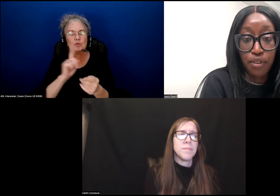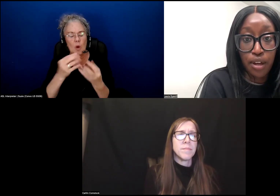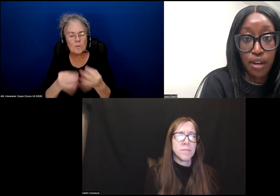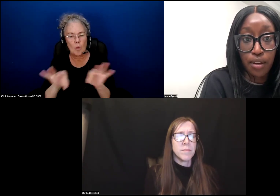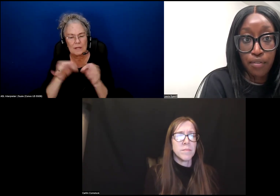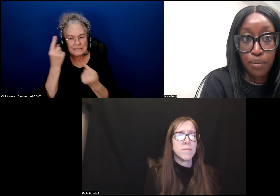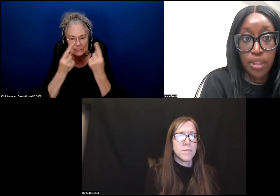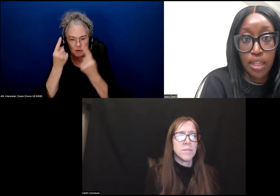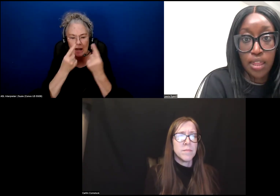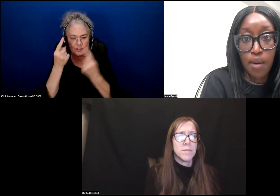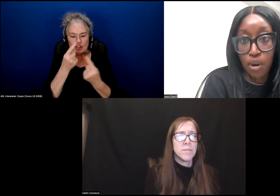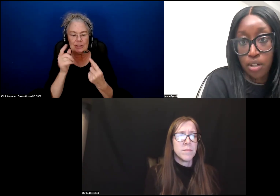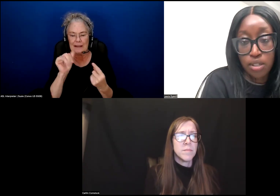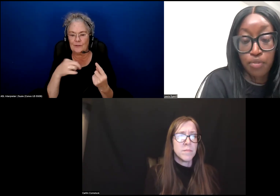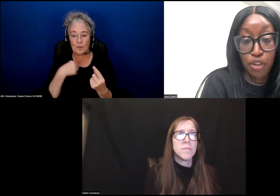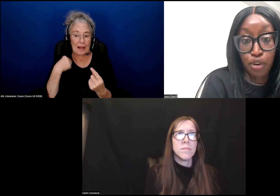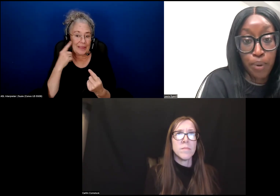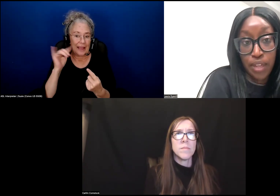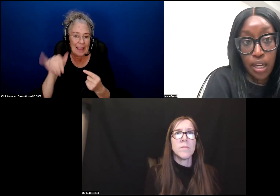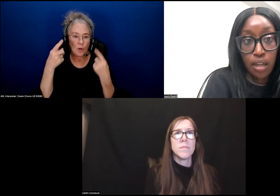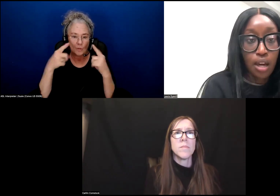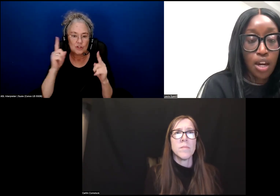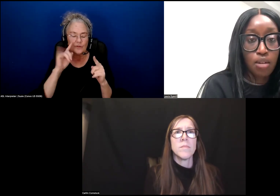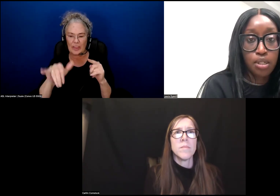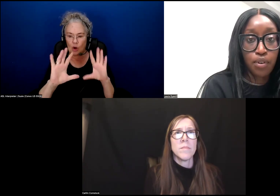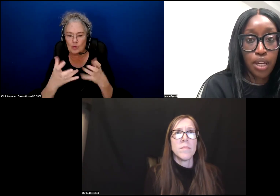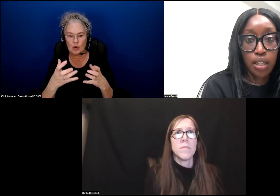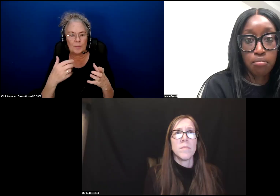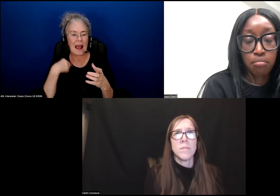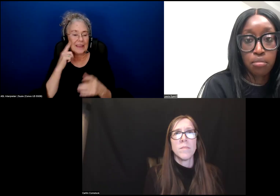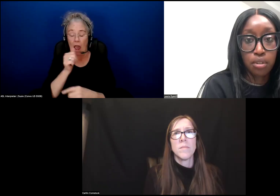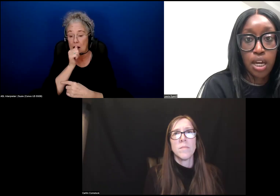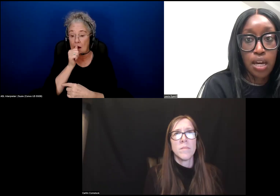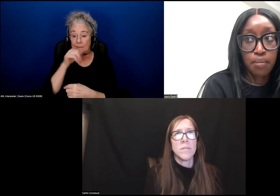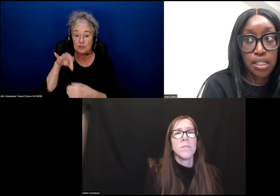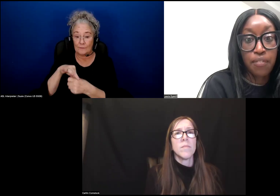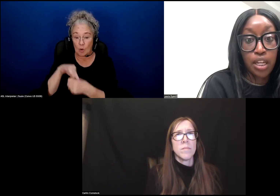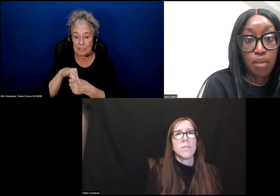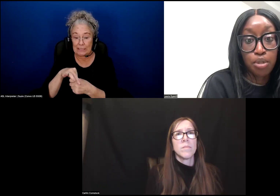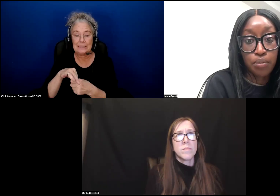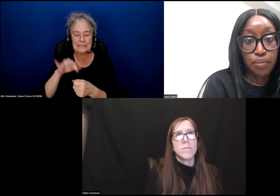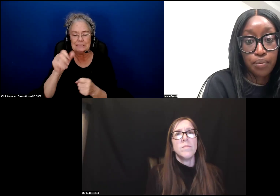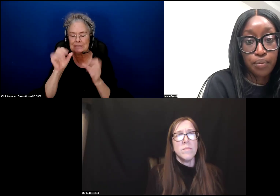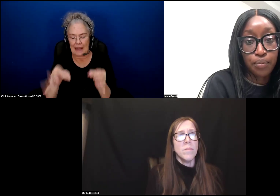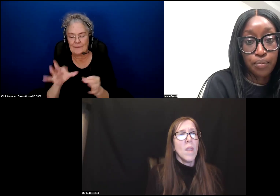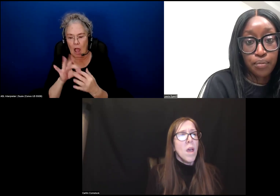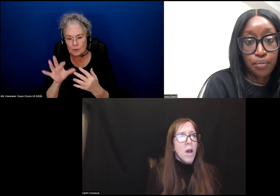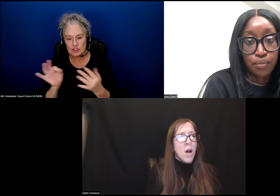if we think that works for the group. I think anonymous voting is definitely an